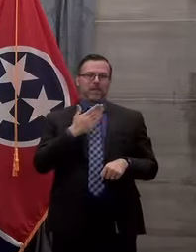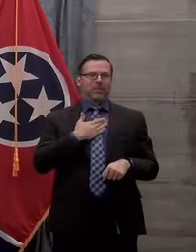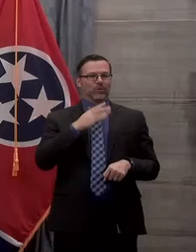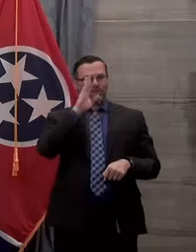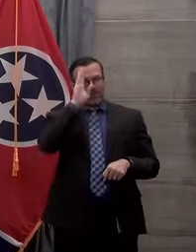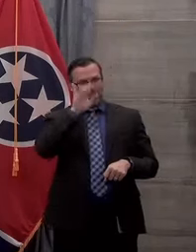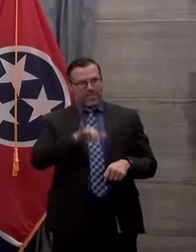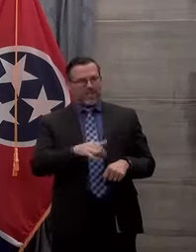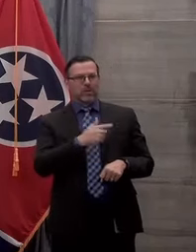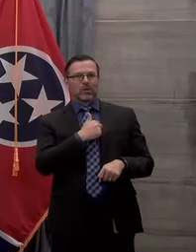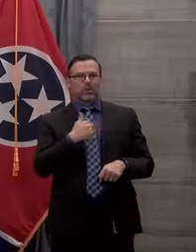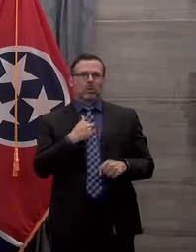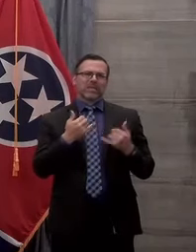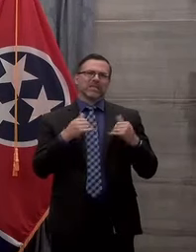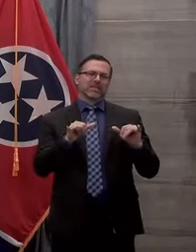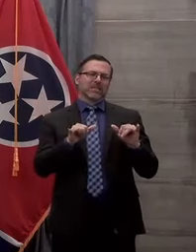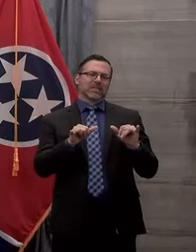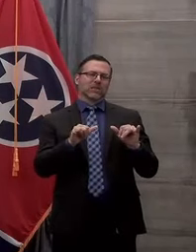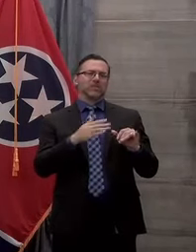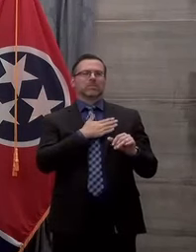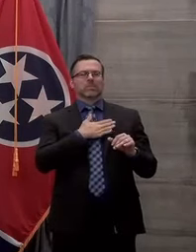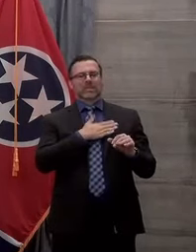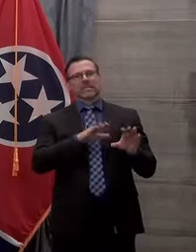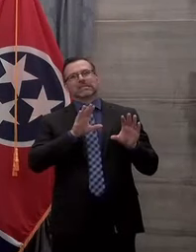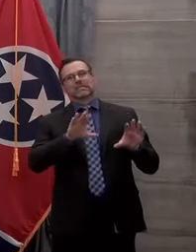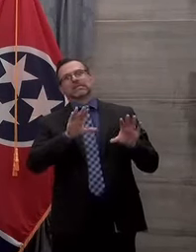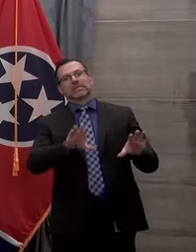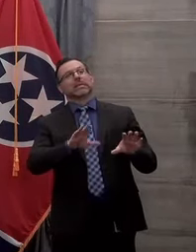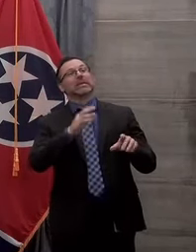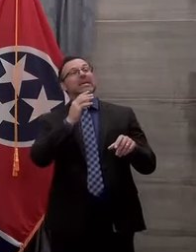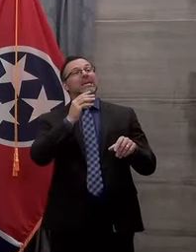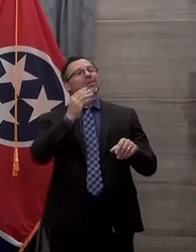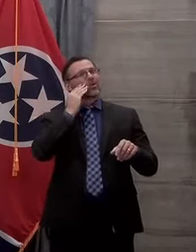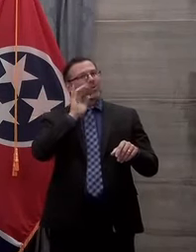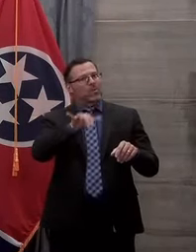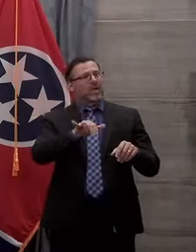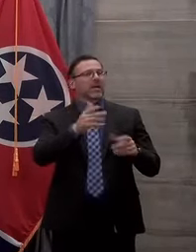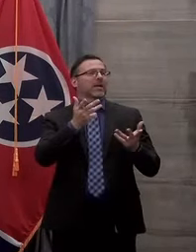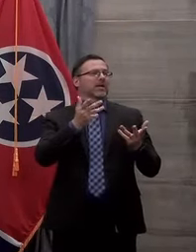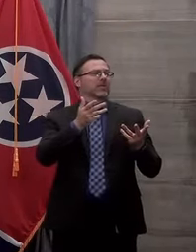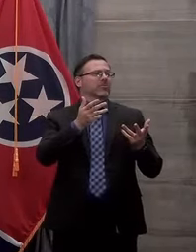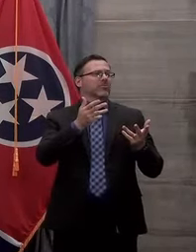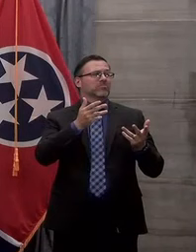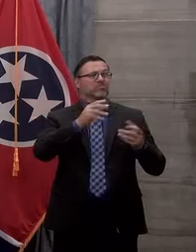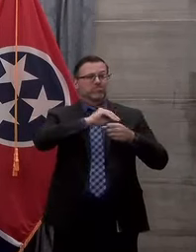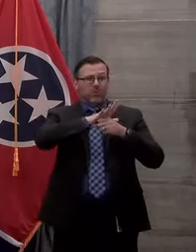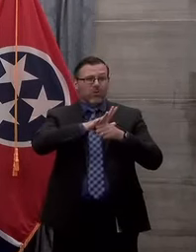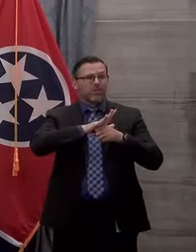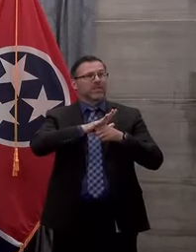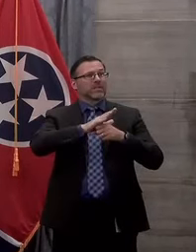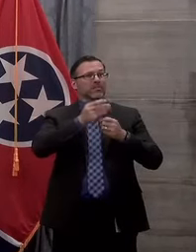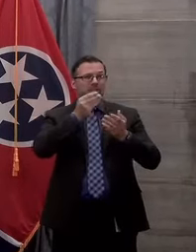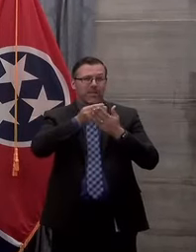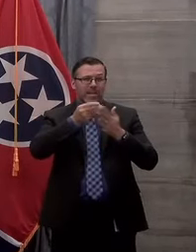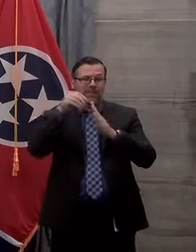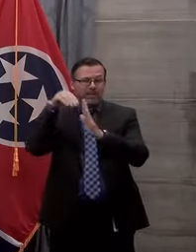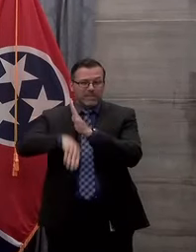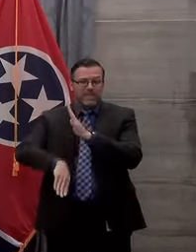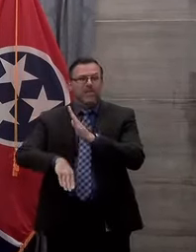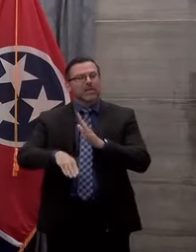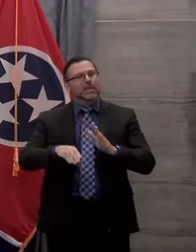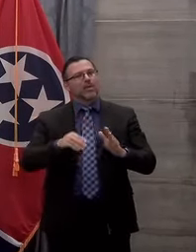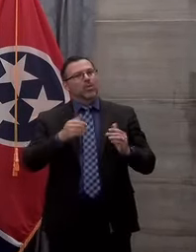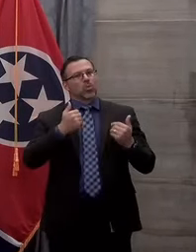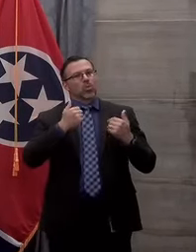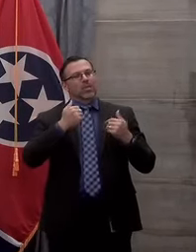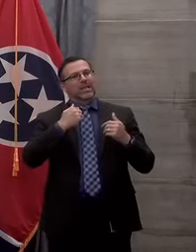We remain encouraged that in spite of this tremendous health crisis and economic crisis, we have better days ahead